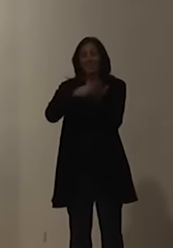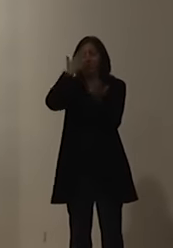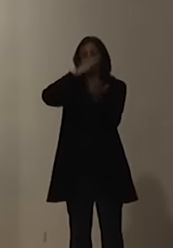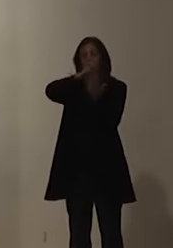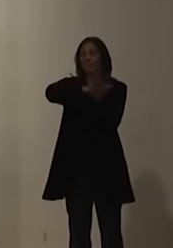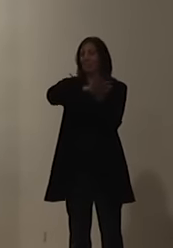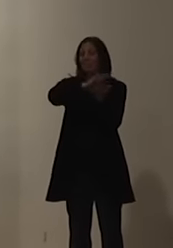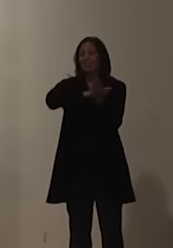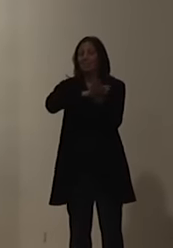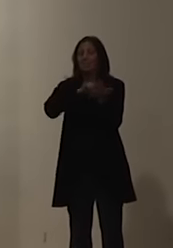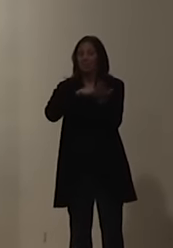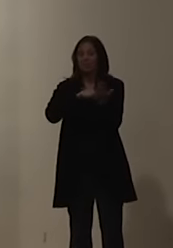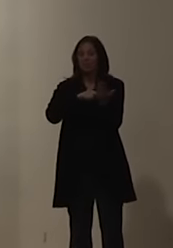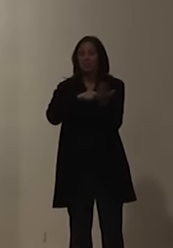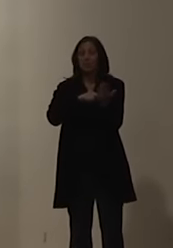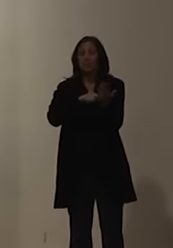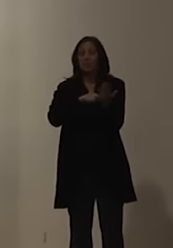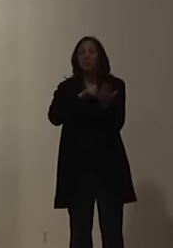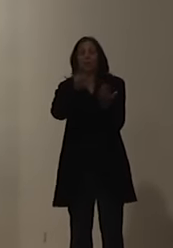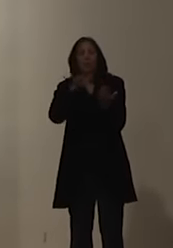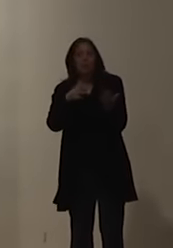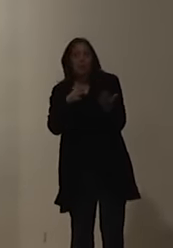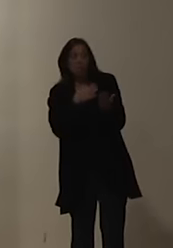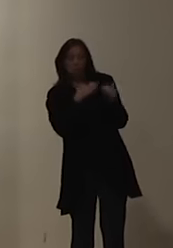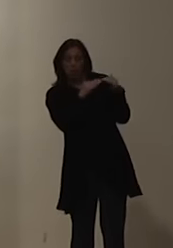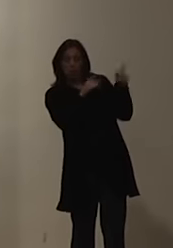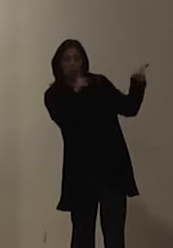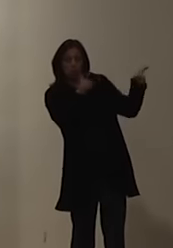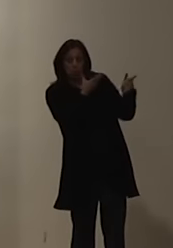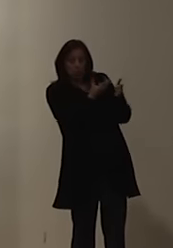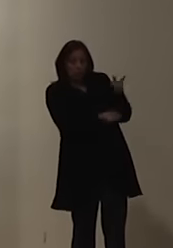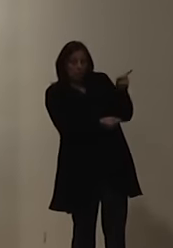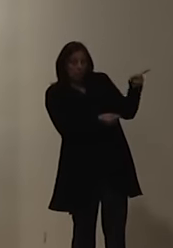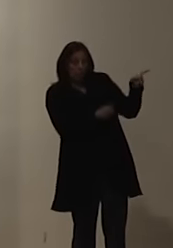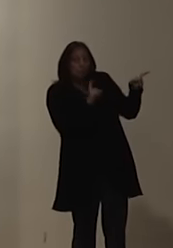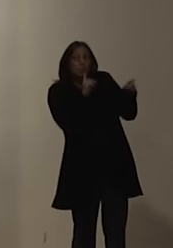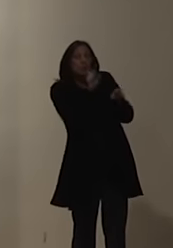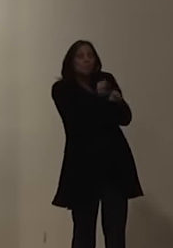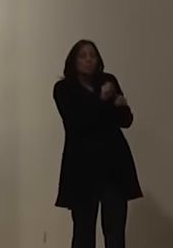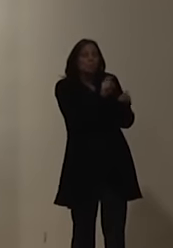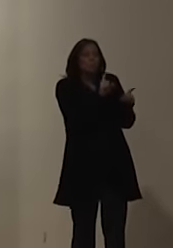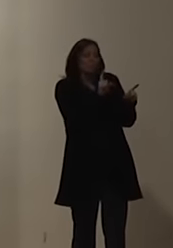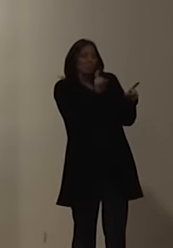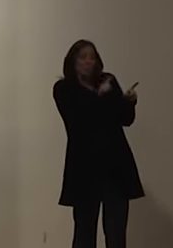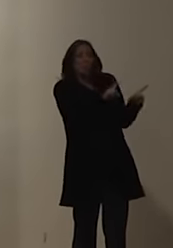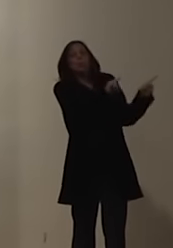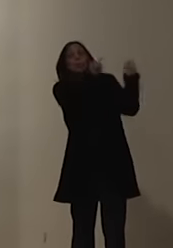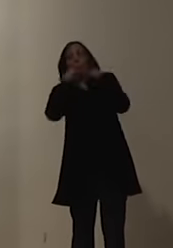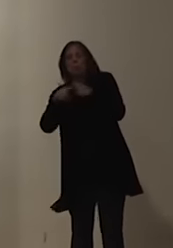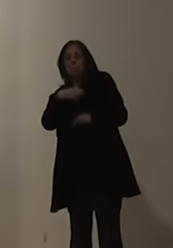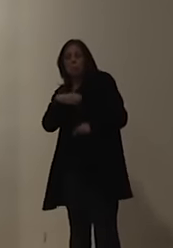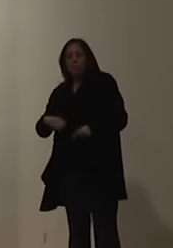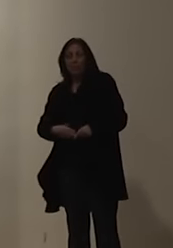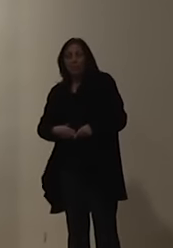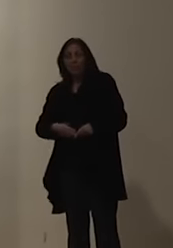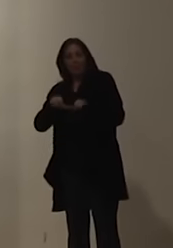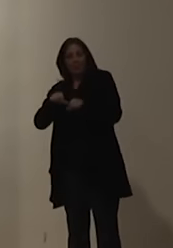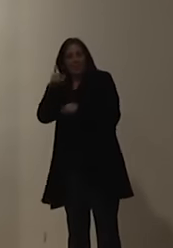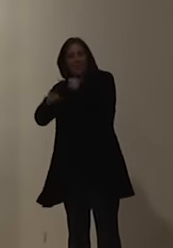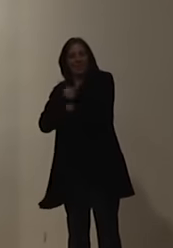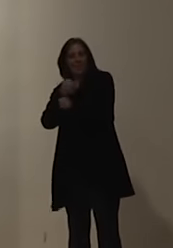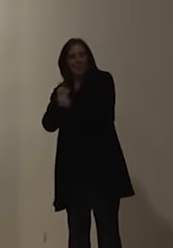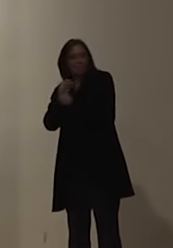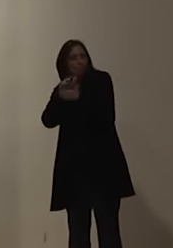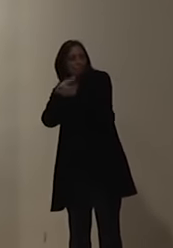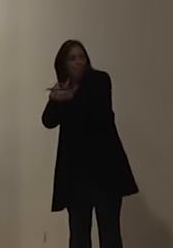By the way, he was supposed to spend the year at Harvard this year. You know, very well-known infectious disease